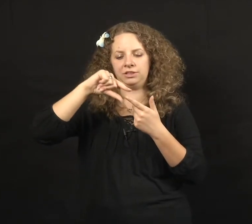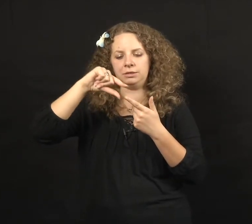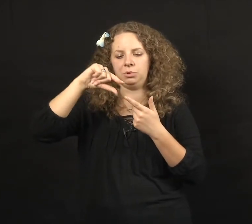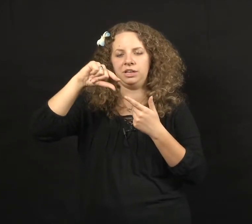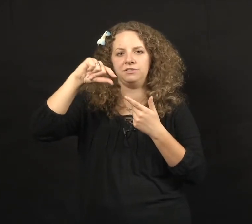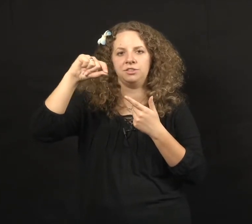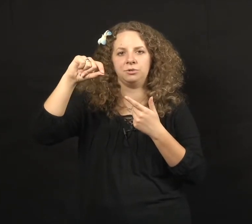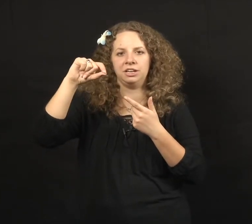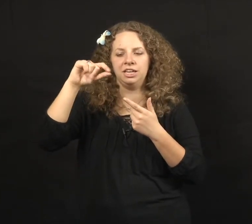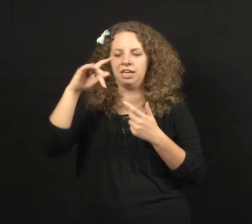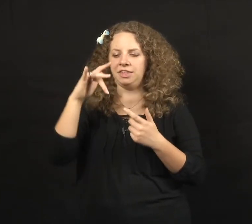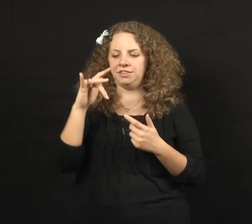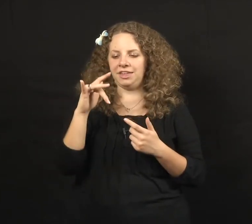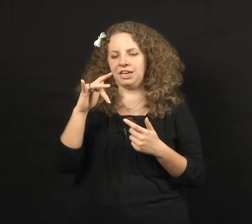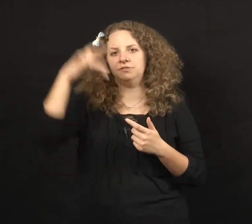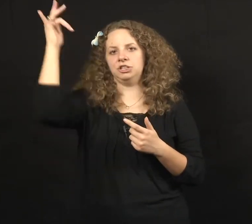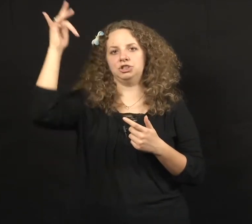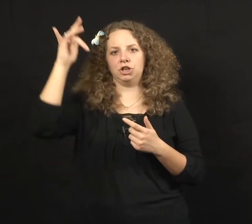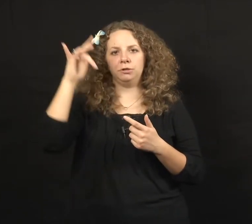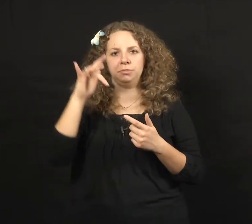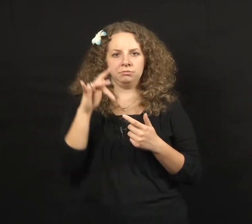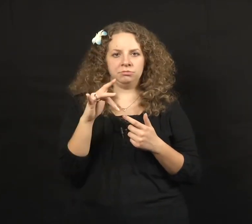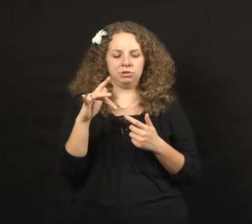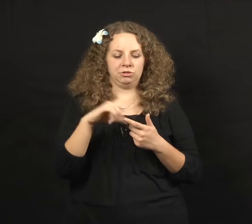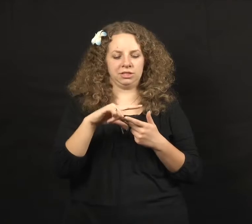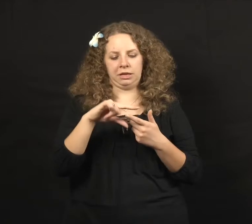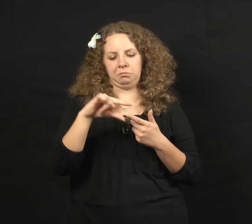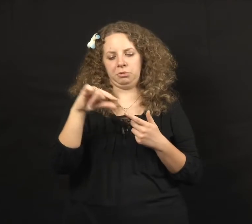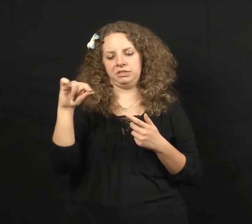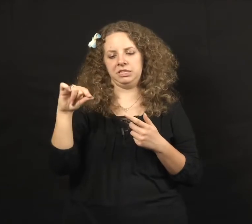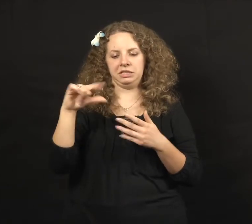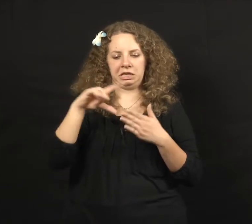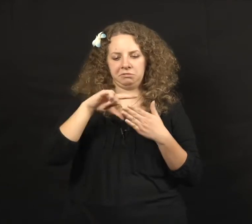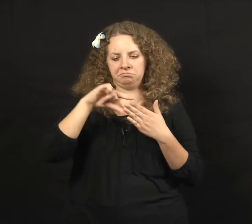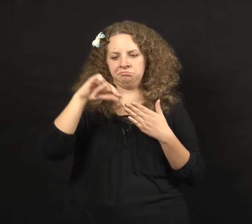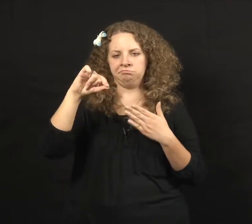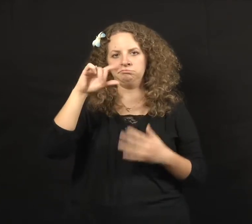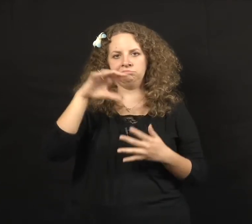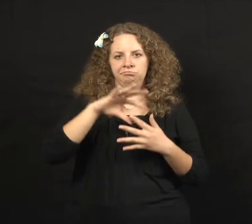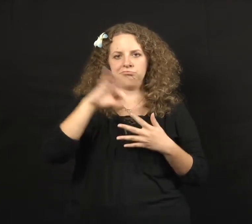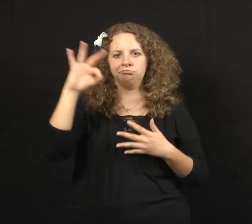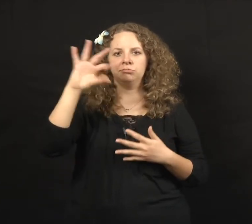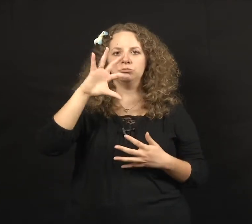the point of the thorn, and then the edge of it is sharp. So it's like pointy, like